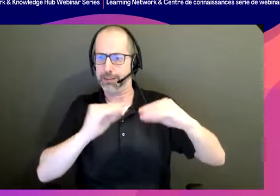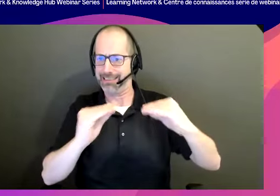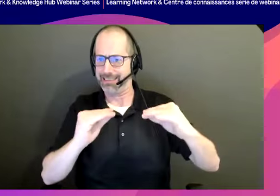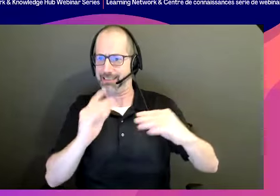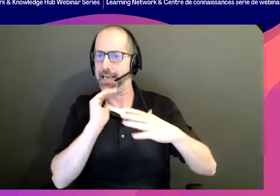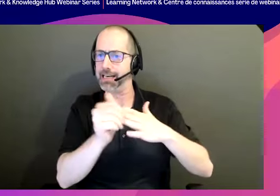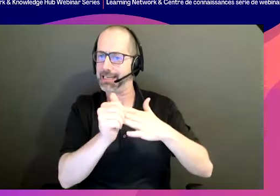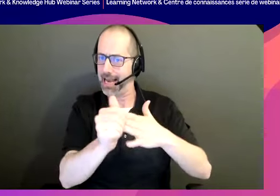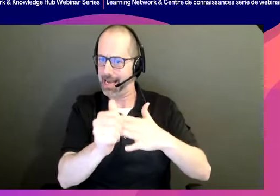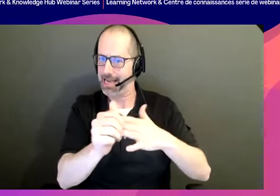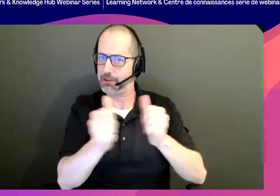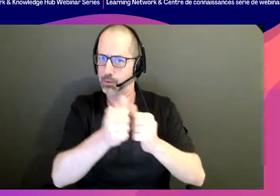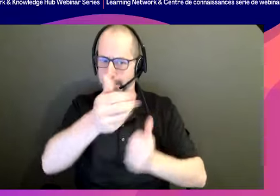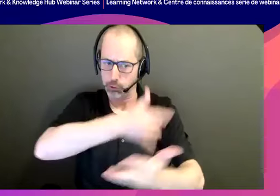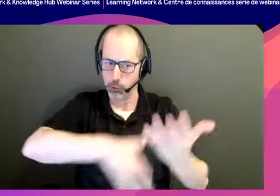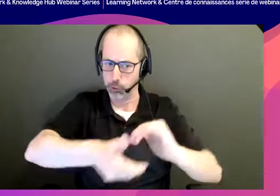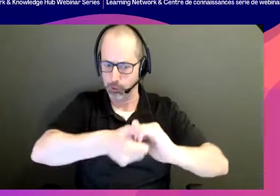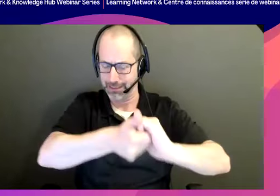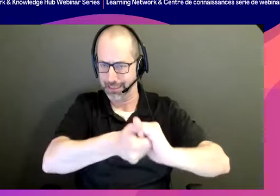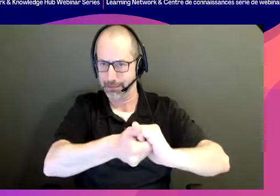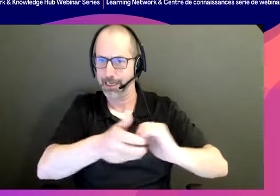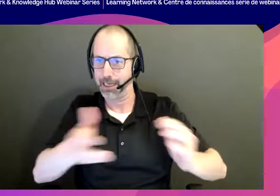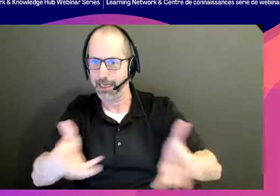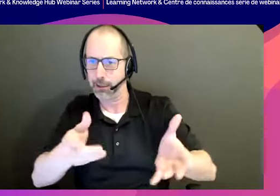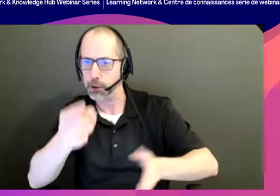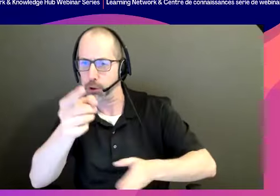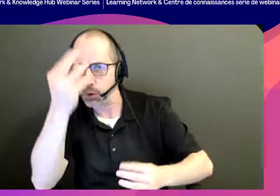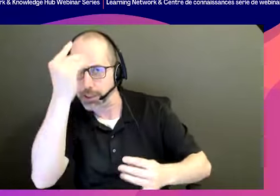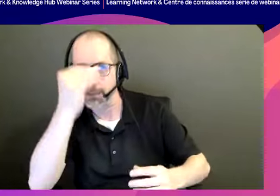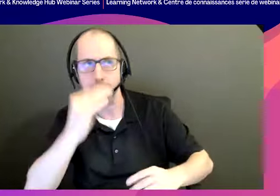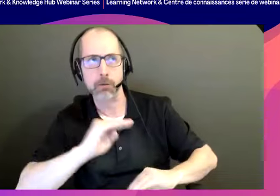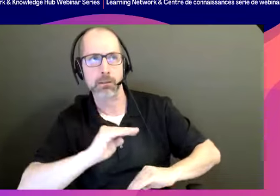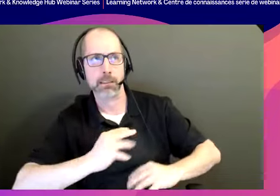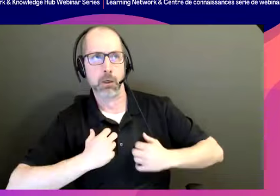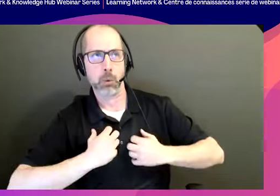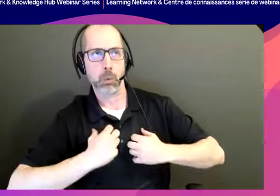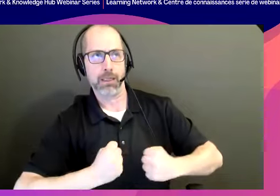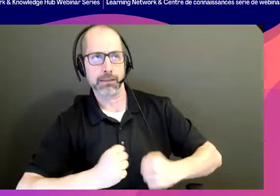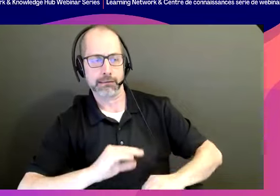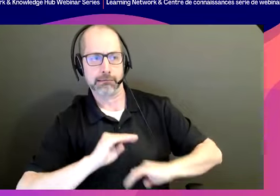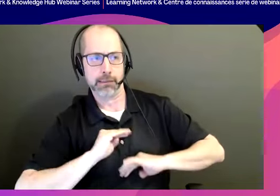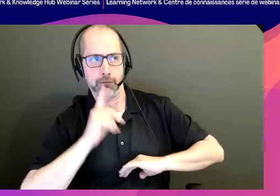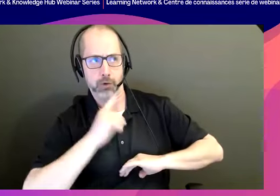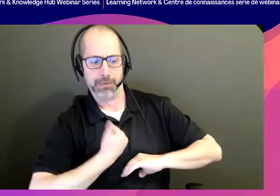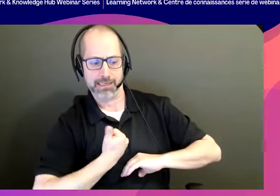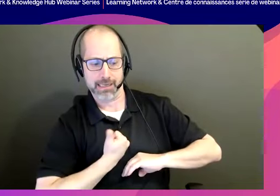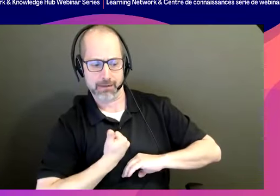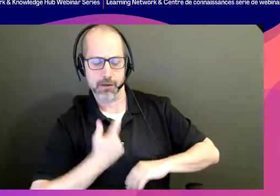we want to encourage you to think about when you're looking at wellness for yourself and for families.